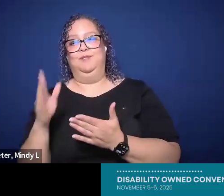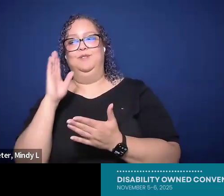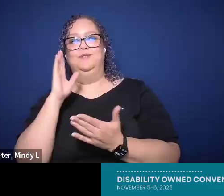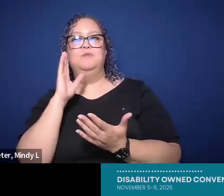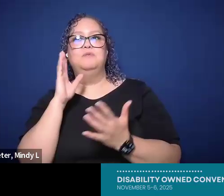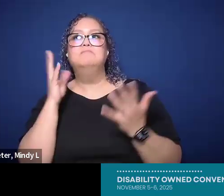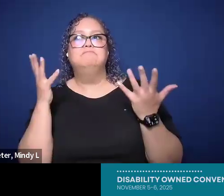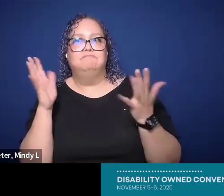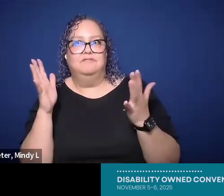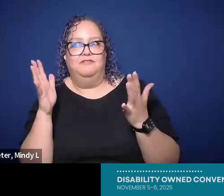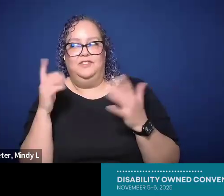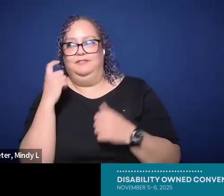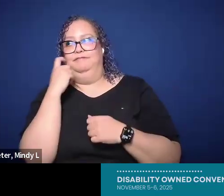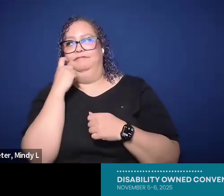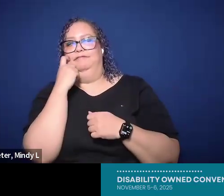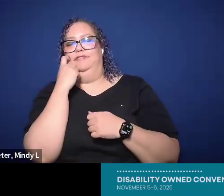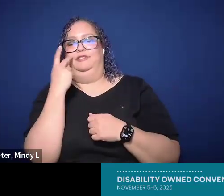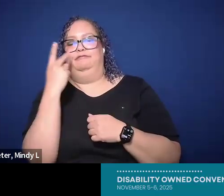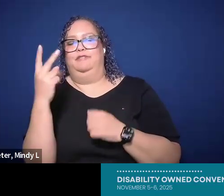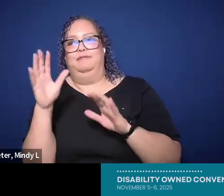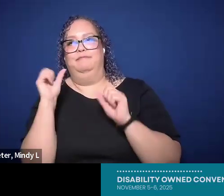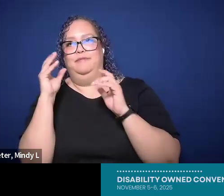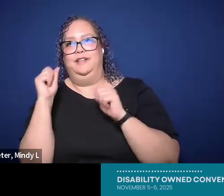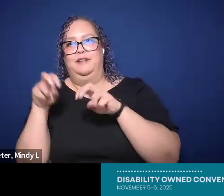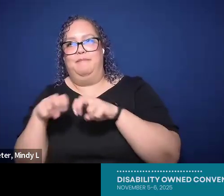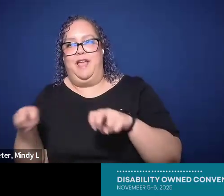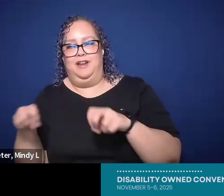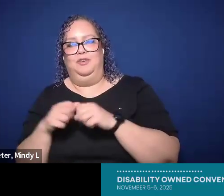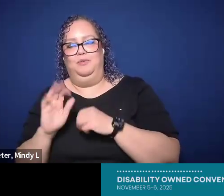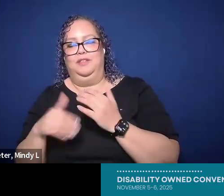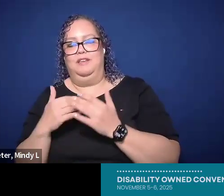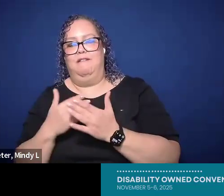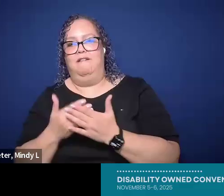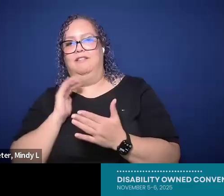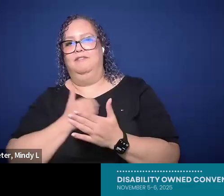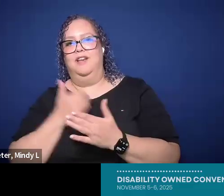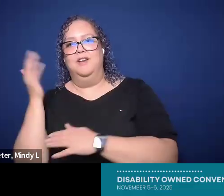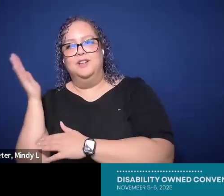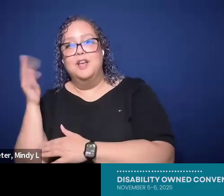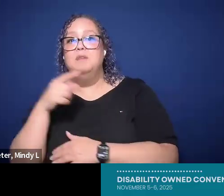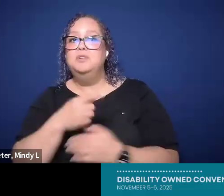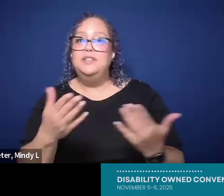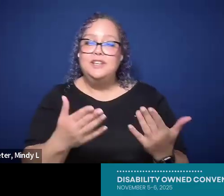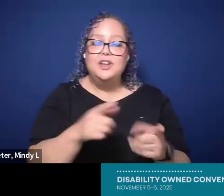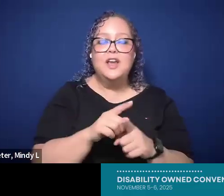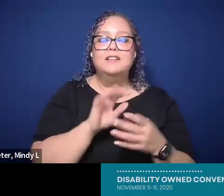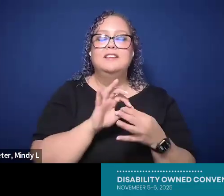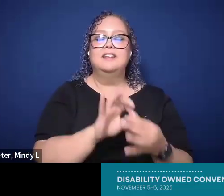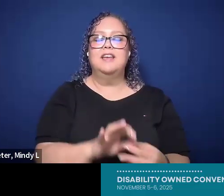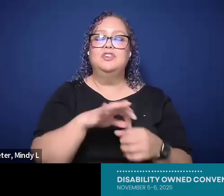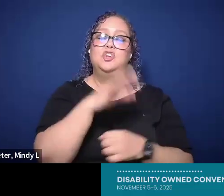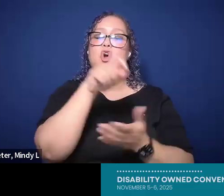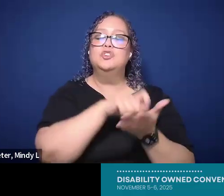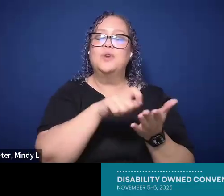our amazing speakers. But she's here today as founder of Connected Ghostwriting and Journey to Success. And she's going